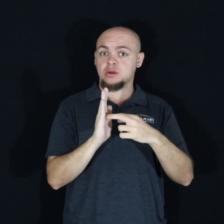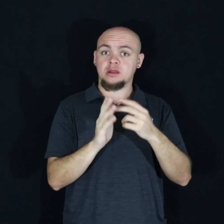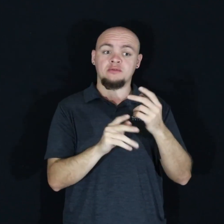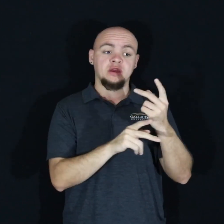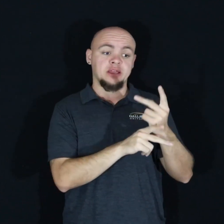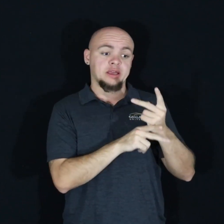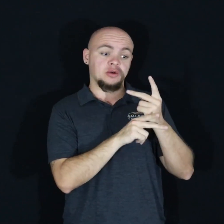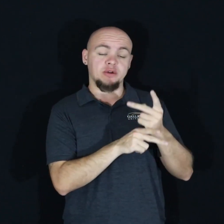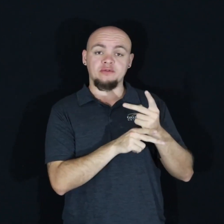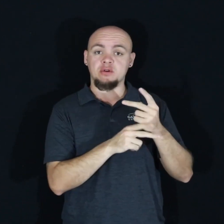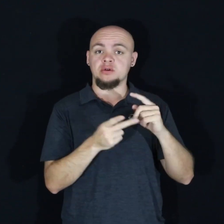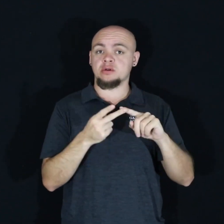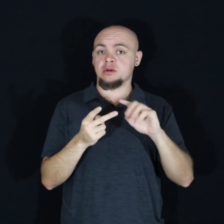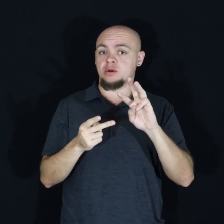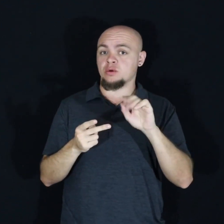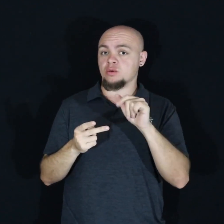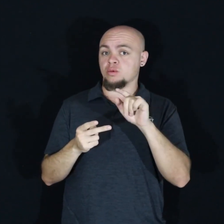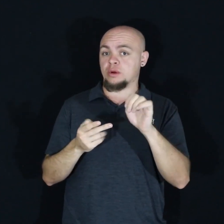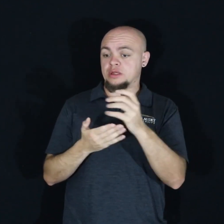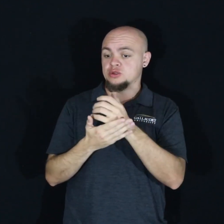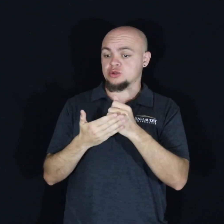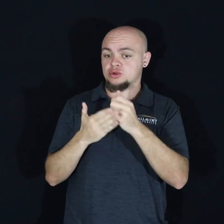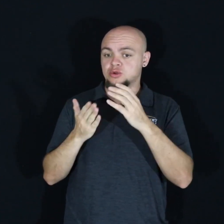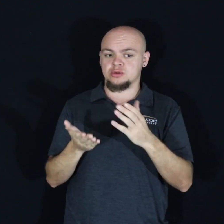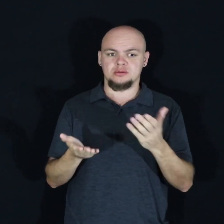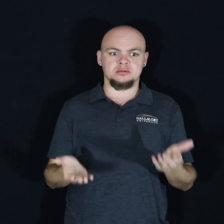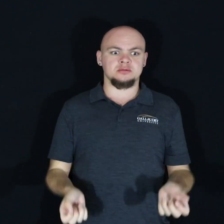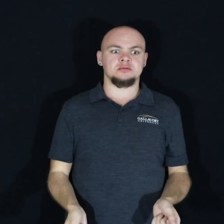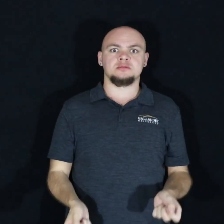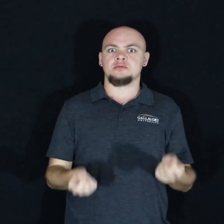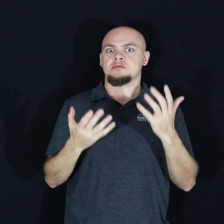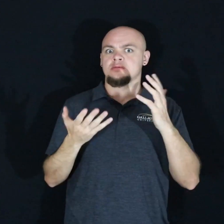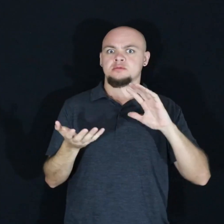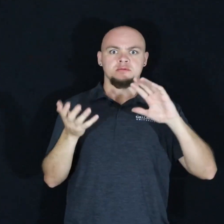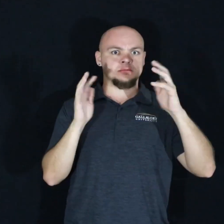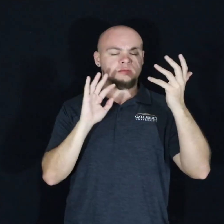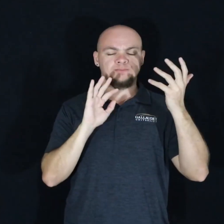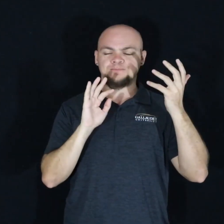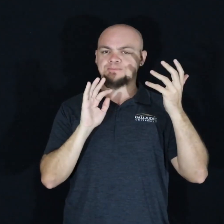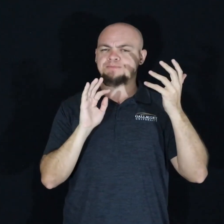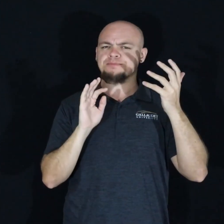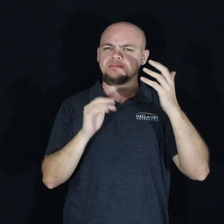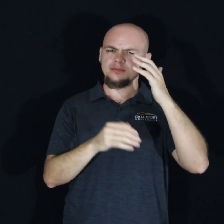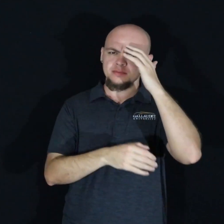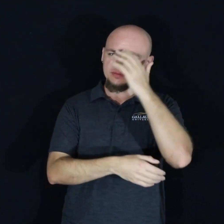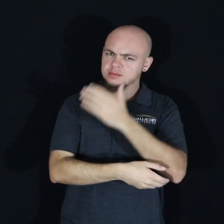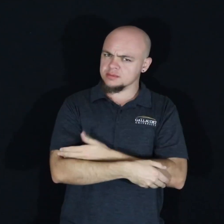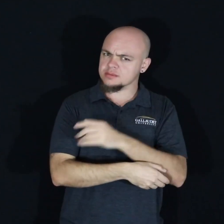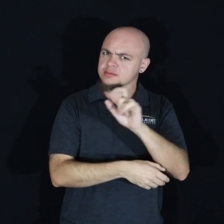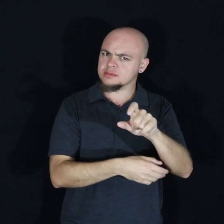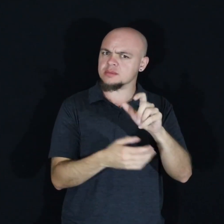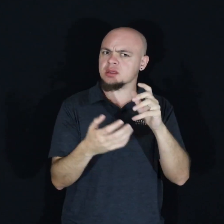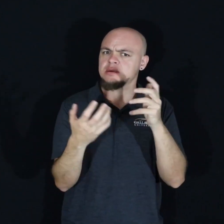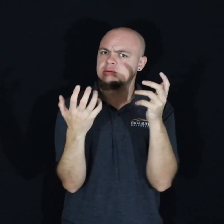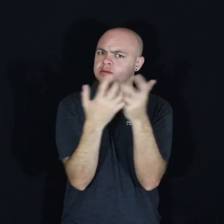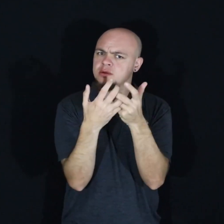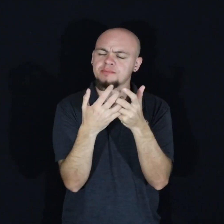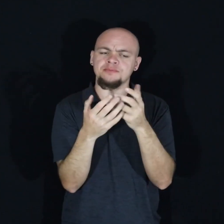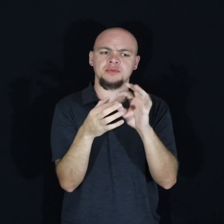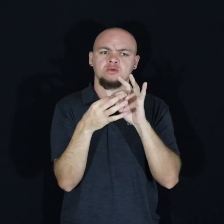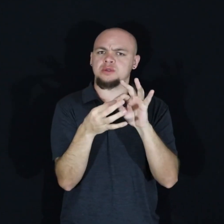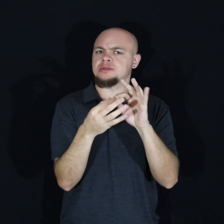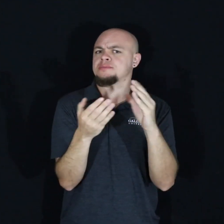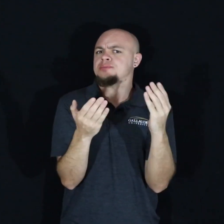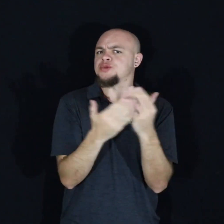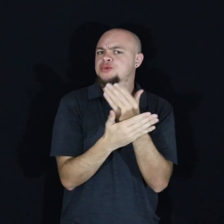caregiver and wage earner. They're throwing it up in the air. So our sons are going to have to find some way of adapting to this, some new relationship with